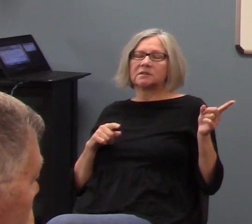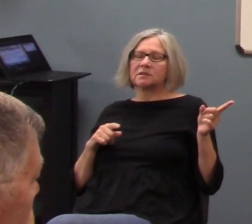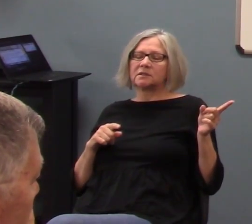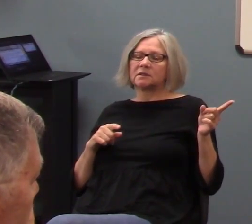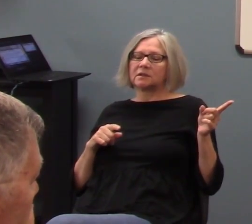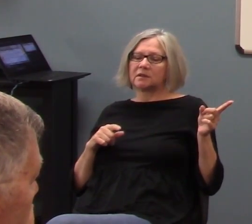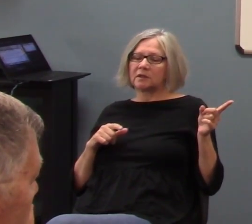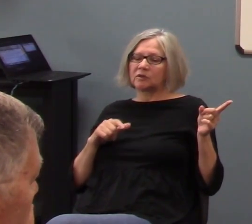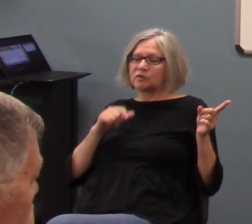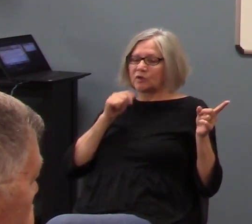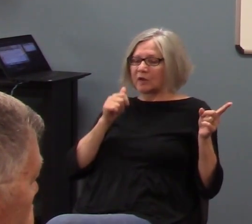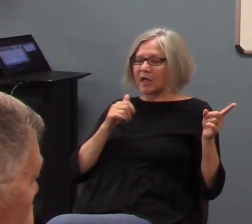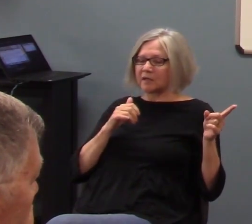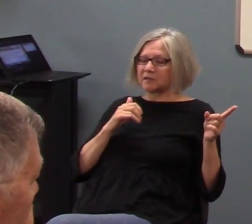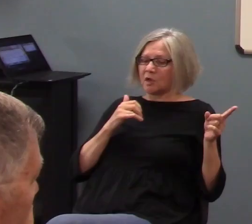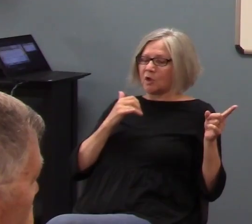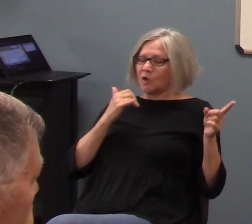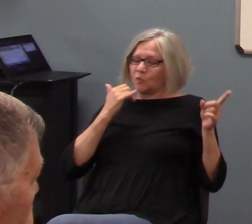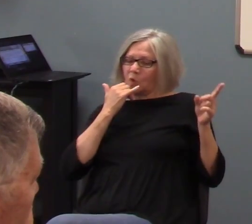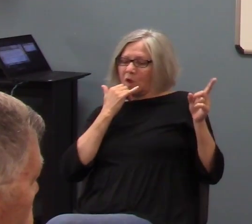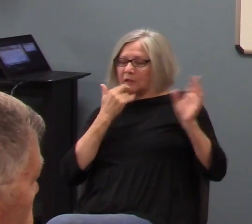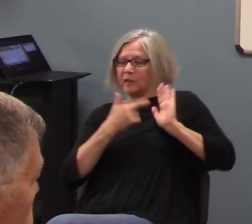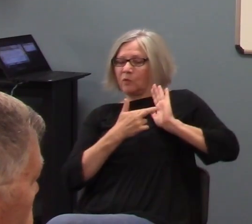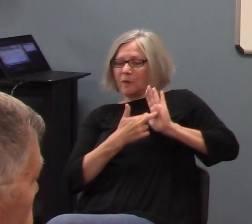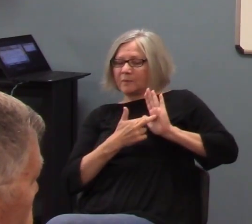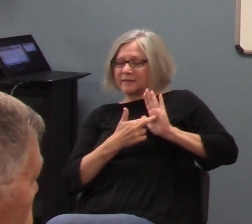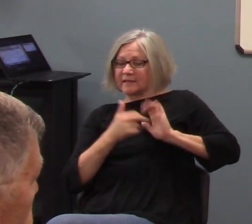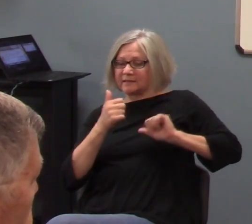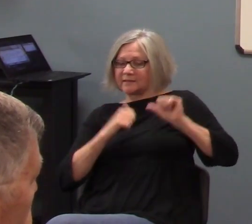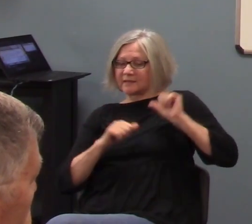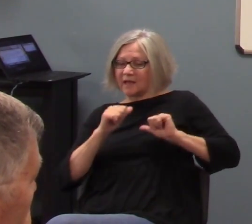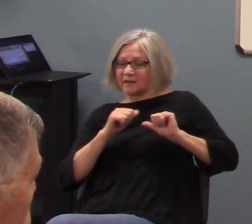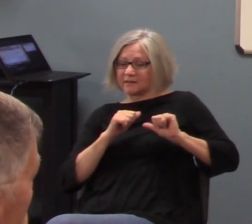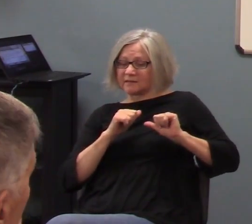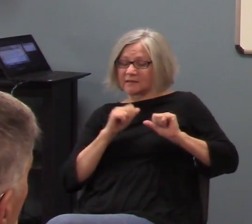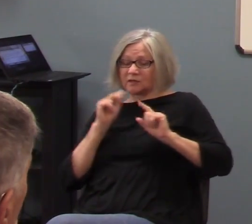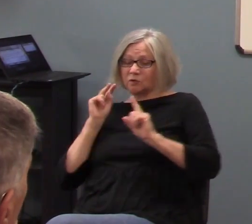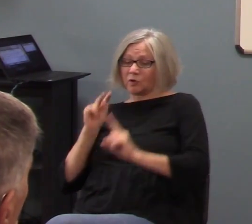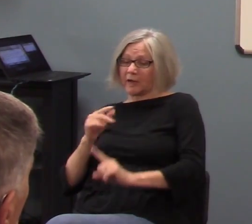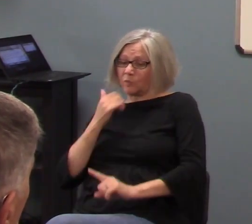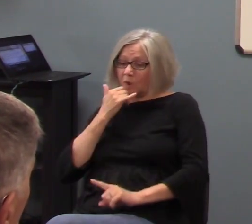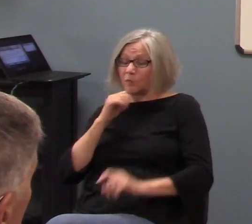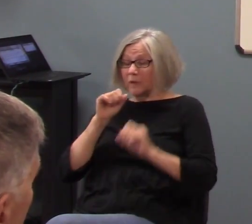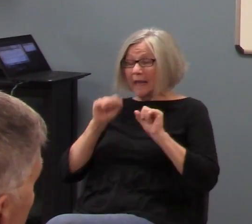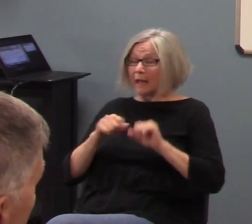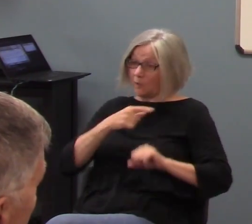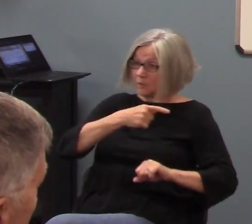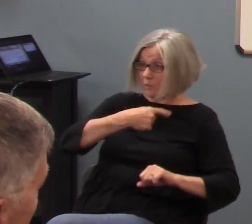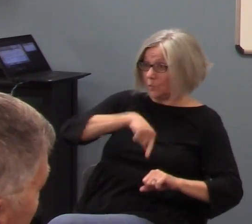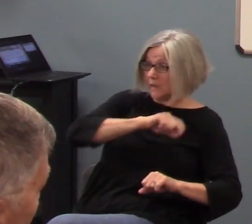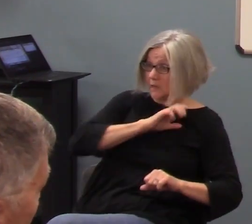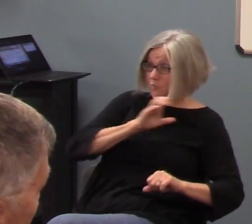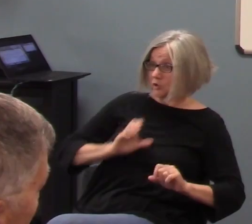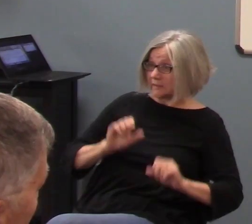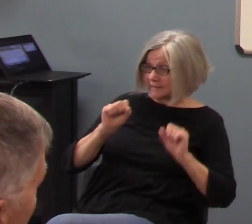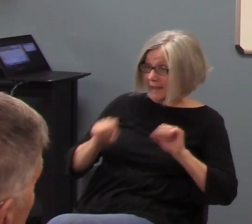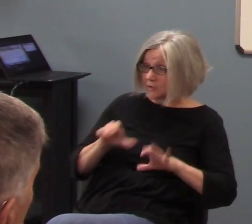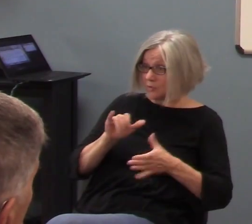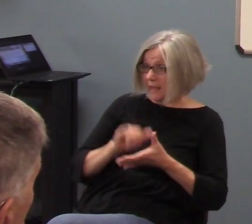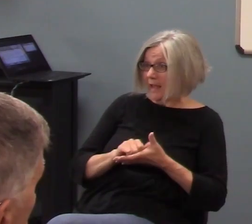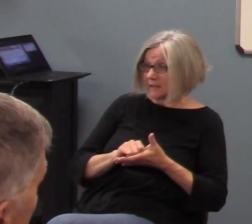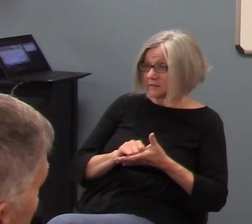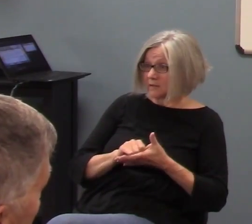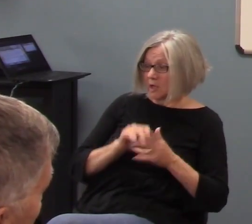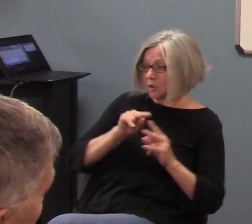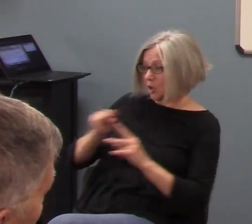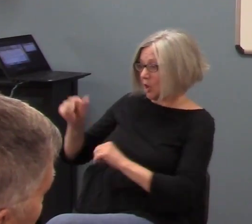to not misrepresent what science is and look at it wrong, too. Correct. Let's think about what good science is. We do that as Christians, or a big part of the Christian community